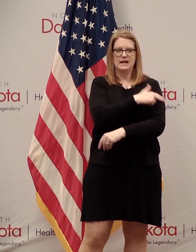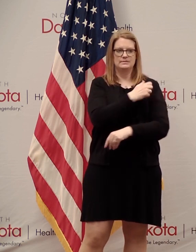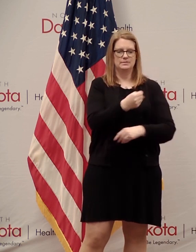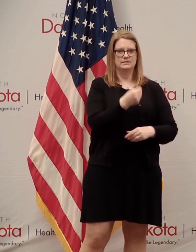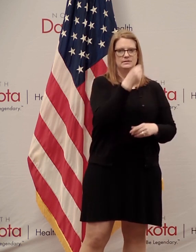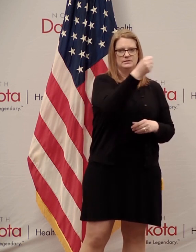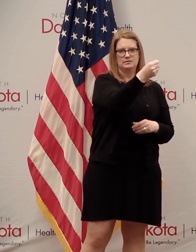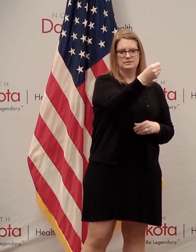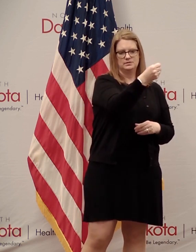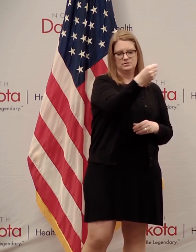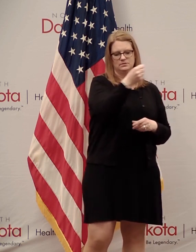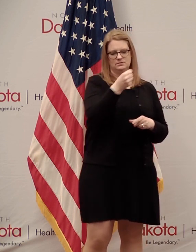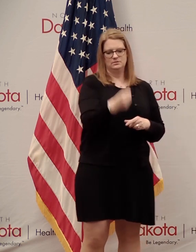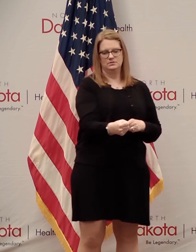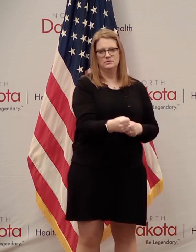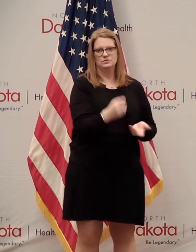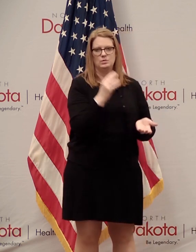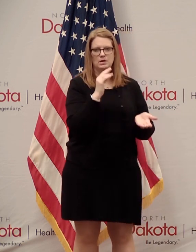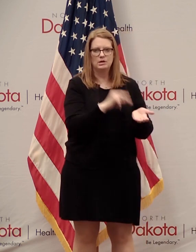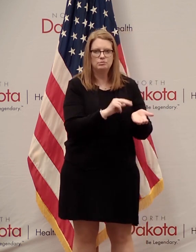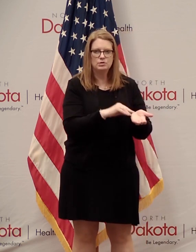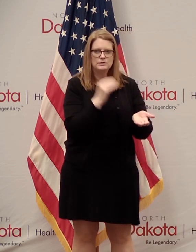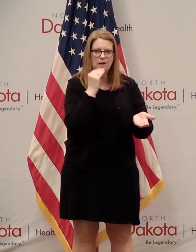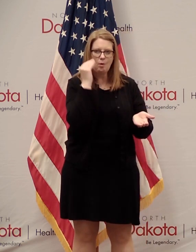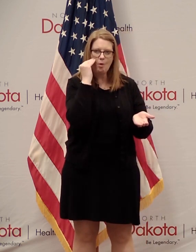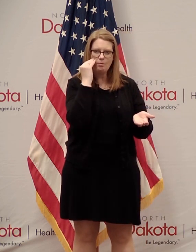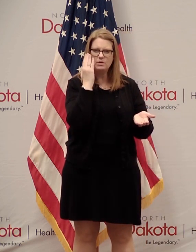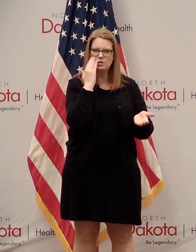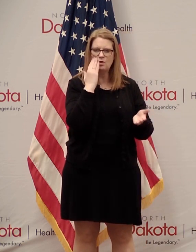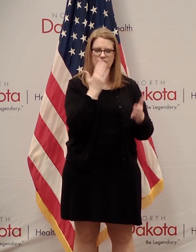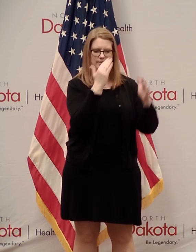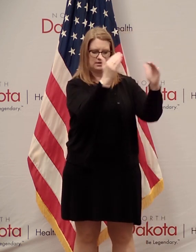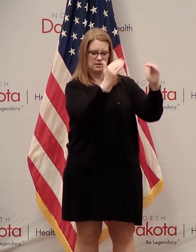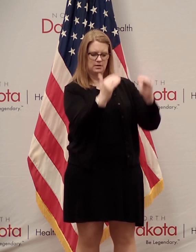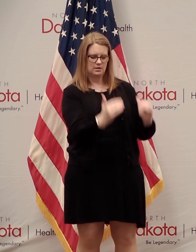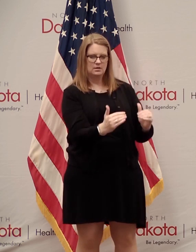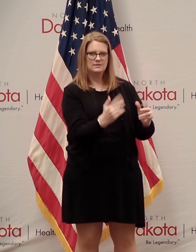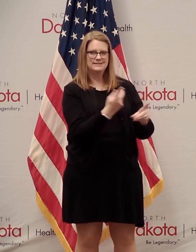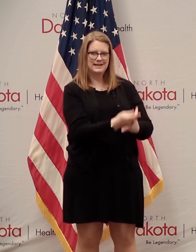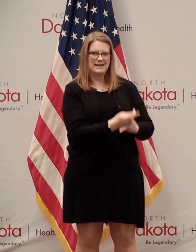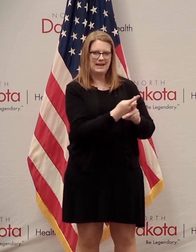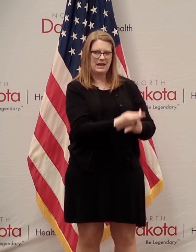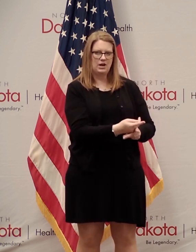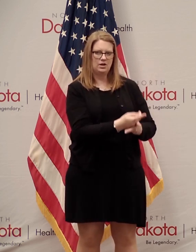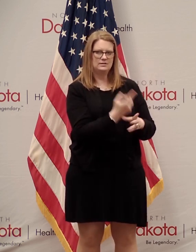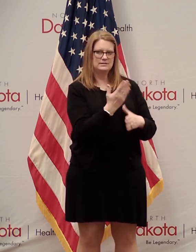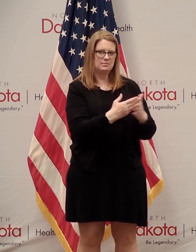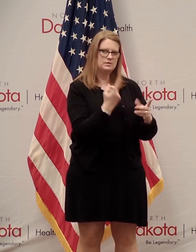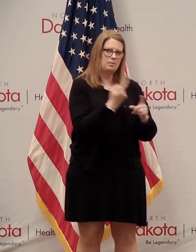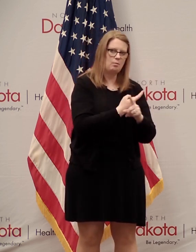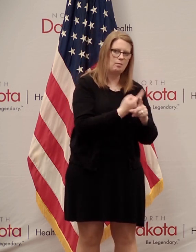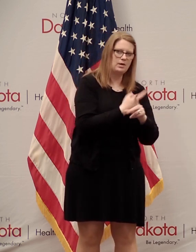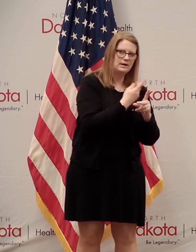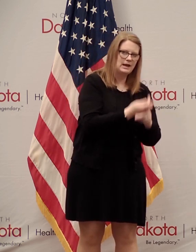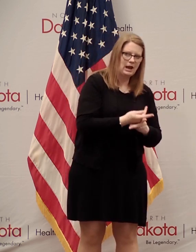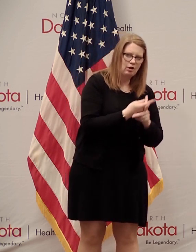quote, step down and go to a nursing home as their next level of care. And some of that was appropriate care and some of it was driven